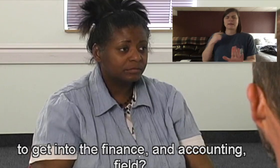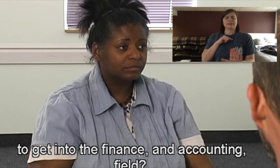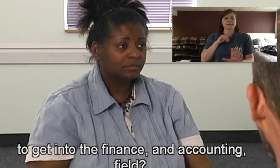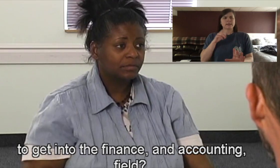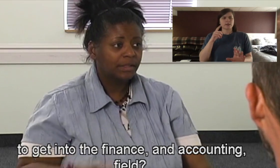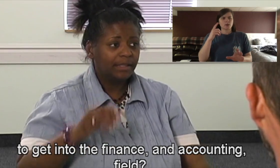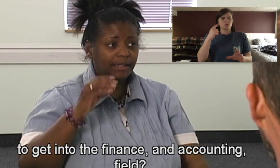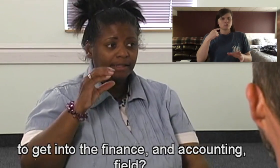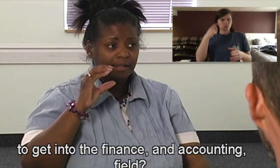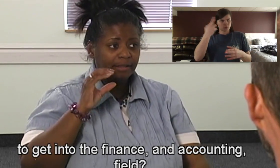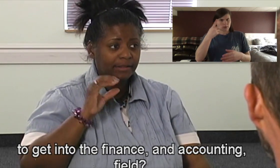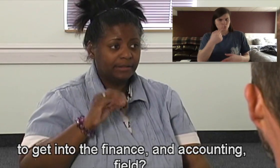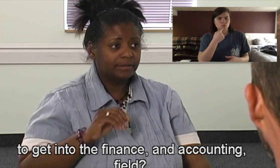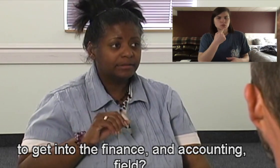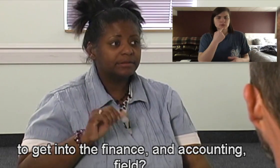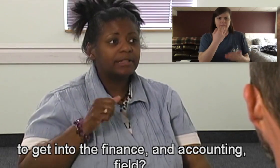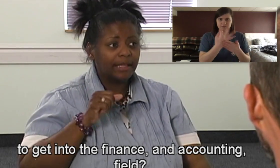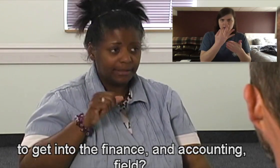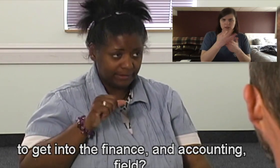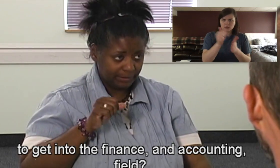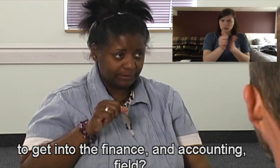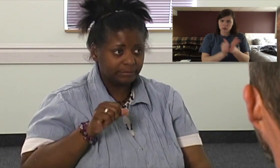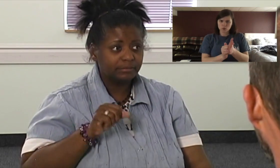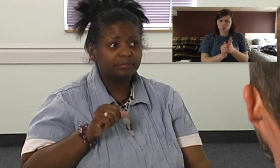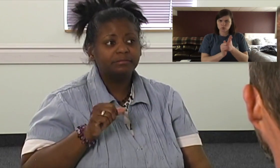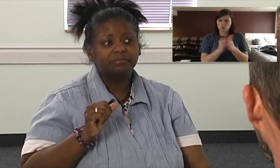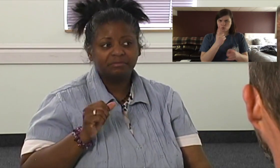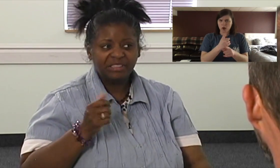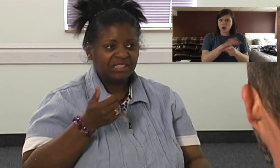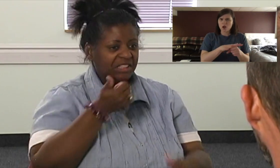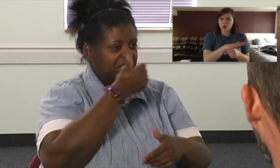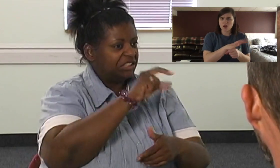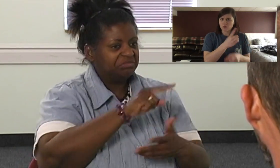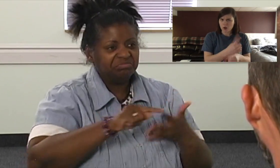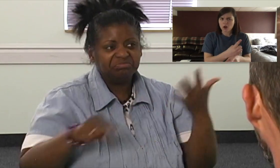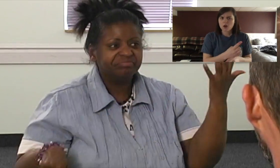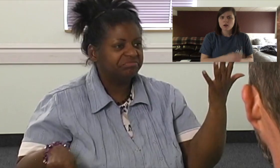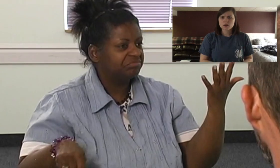get into the finance and accounting field.